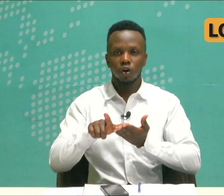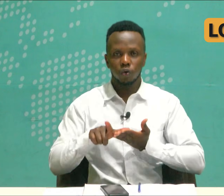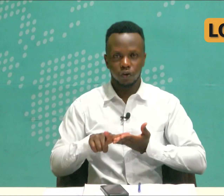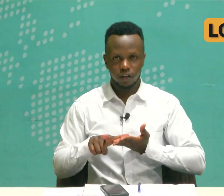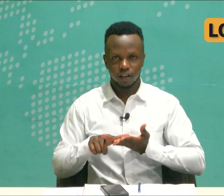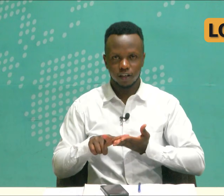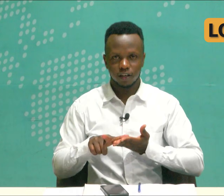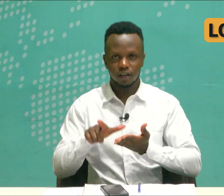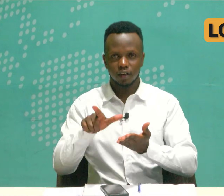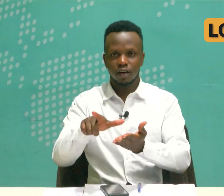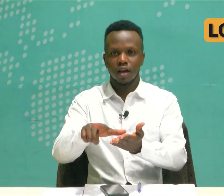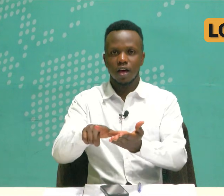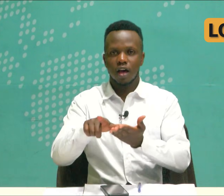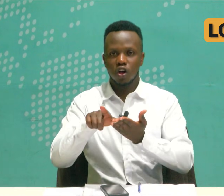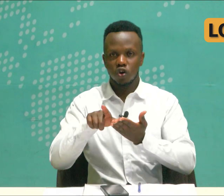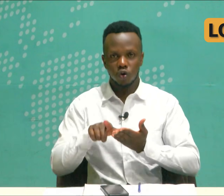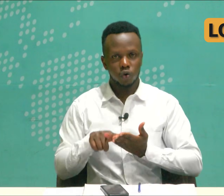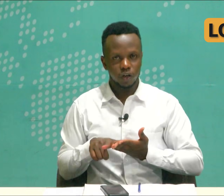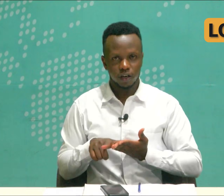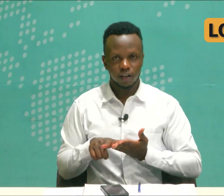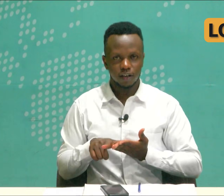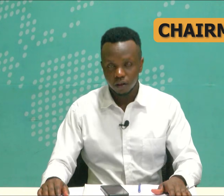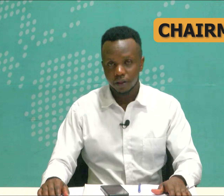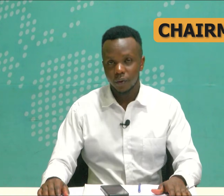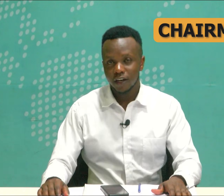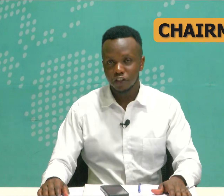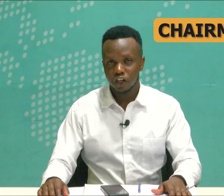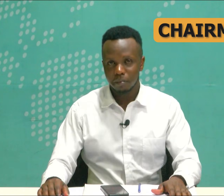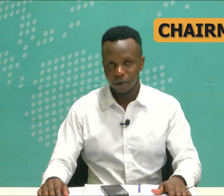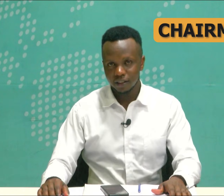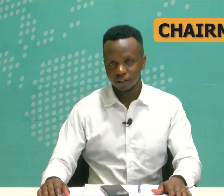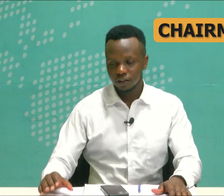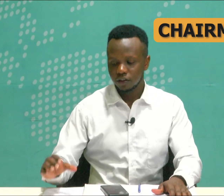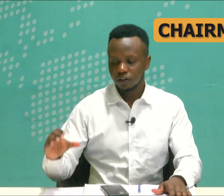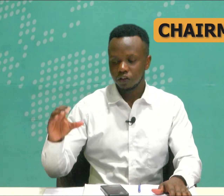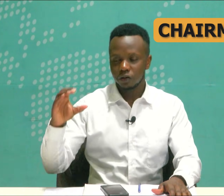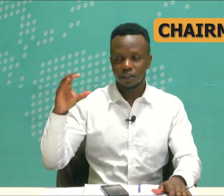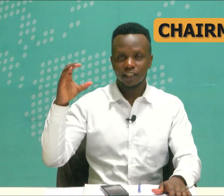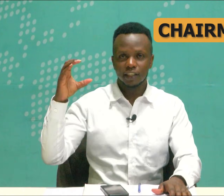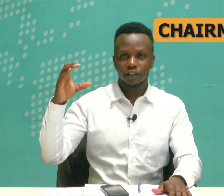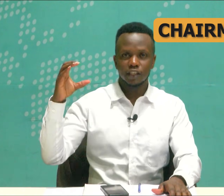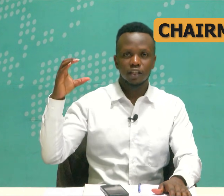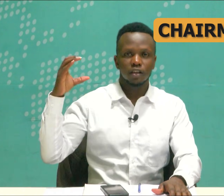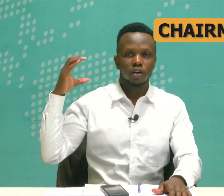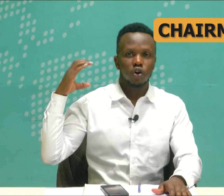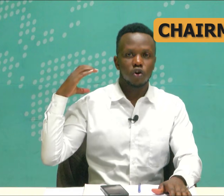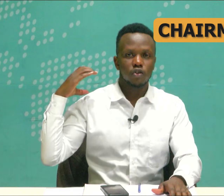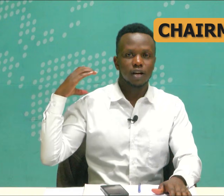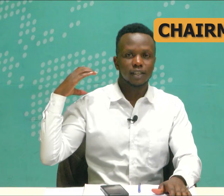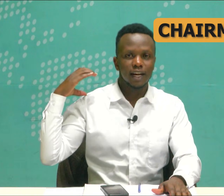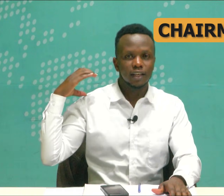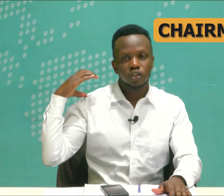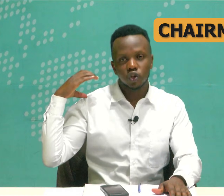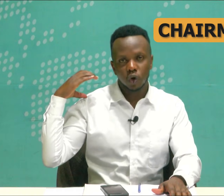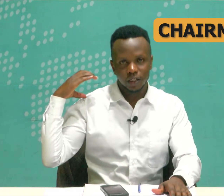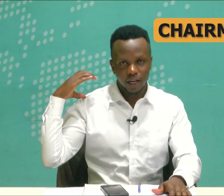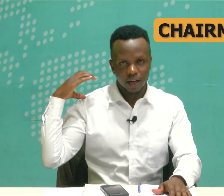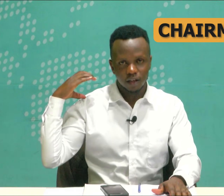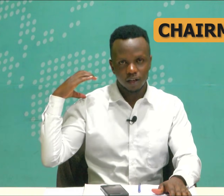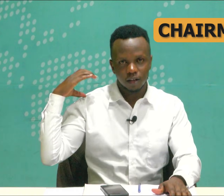Loan. Loan. The word chairman, you use letter C on your right shoulder,